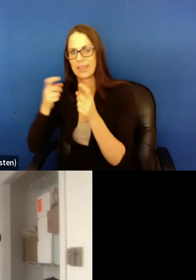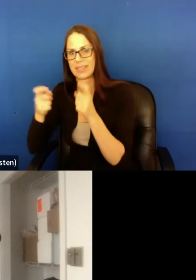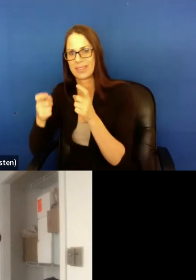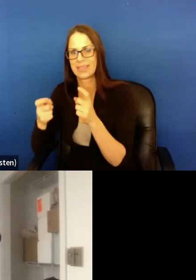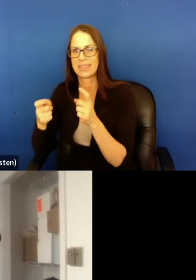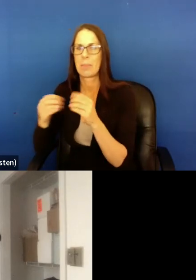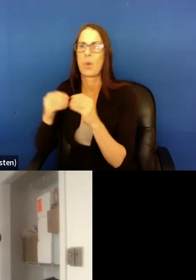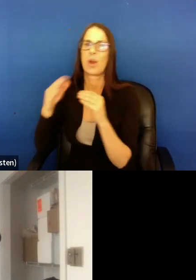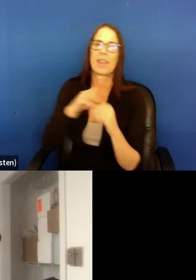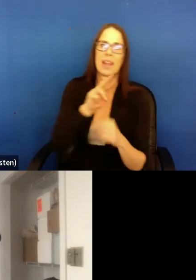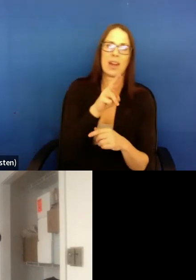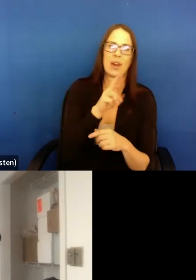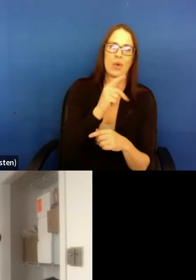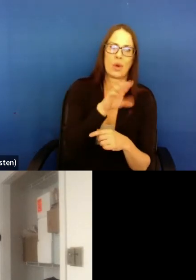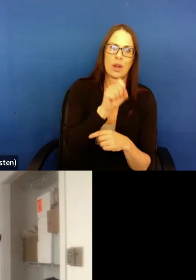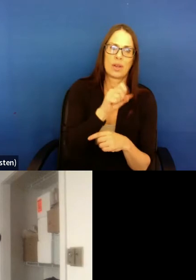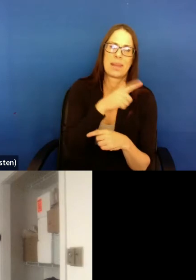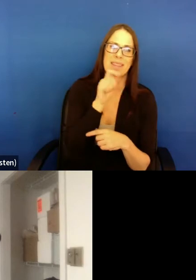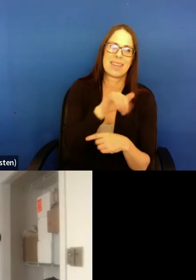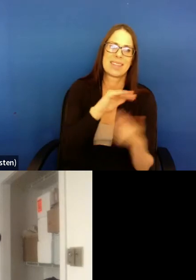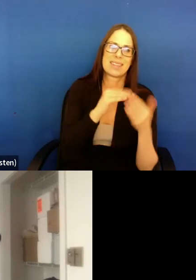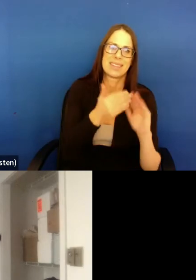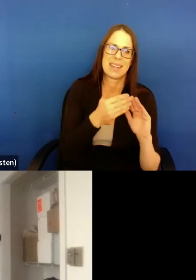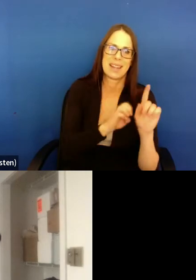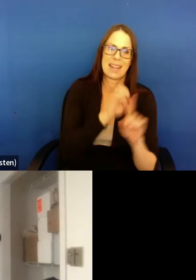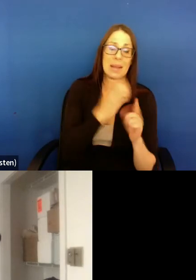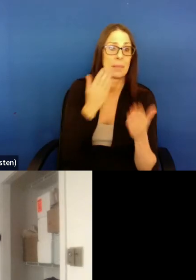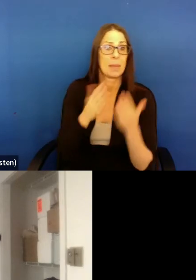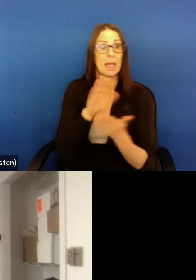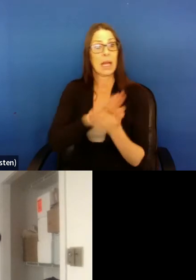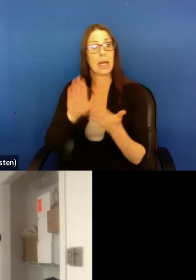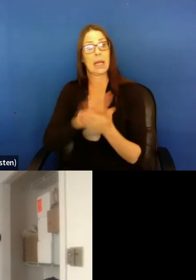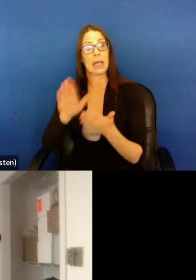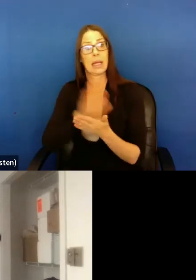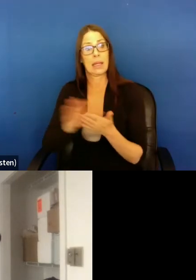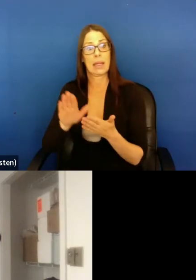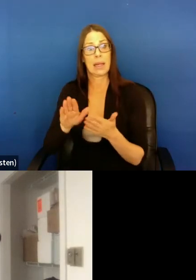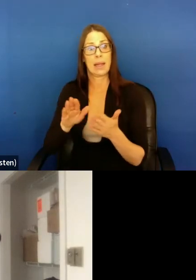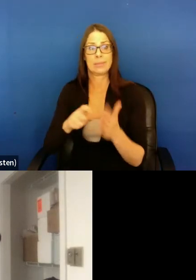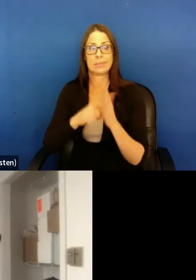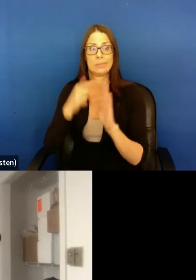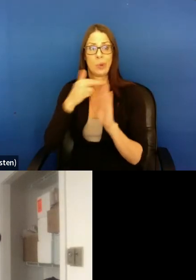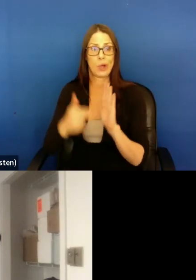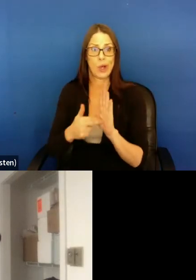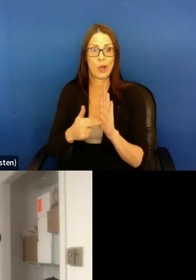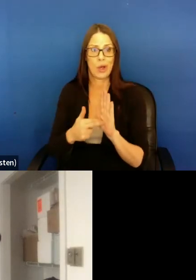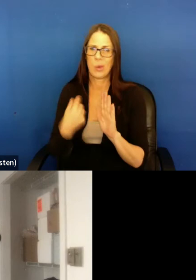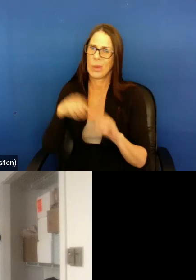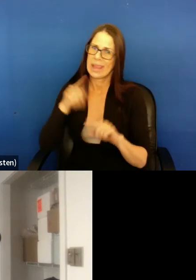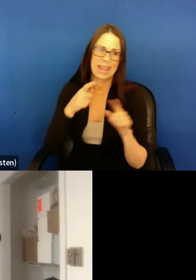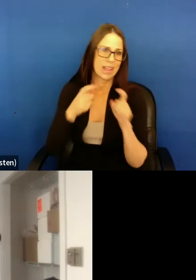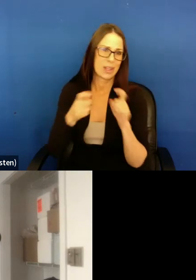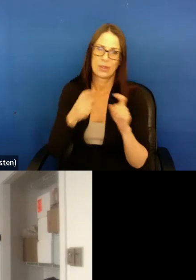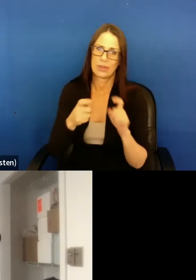elevator. But even just a cleaning protocol, like we can't control what people are doing, and the elevator always has